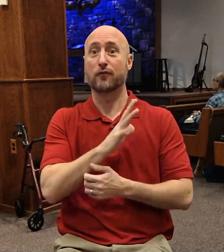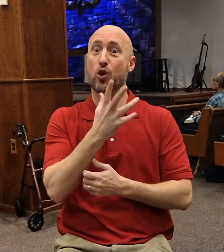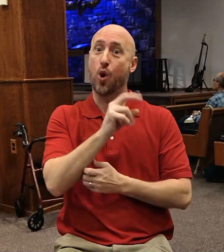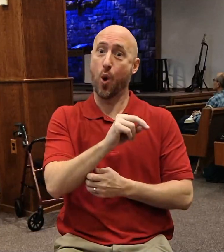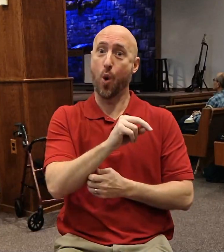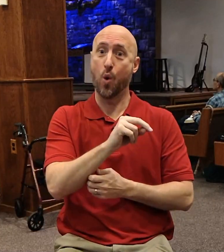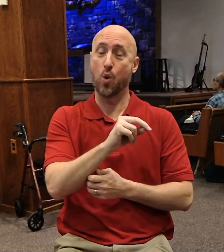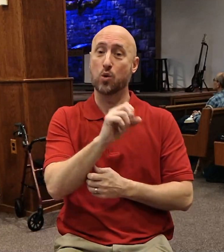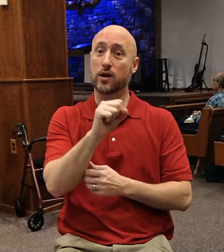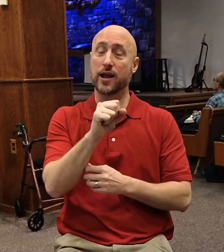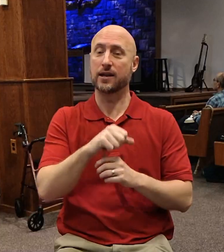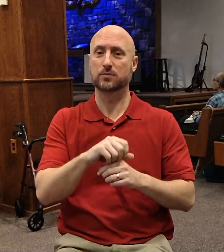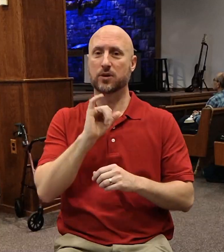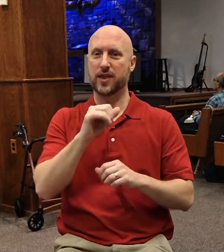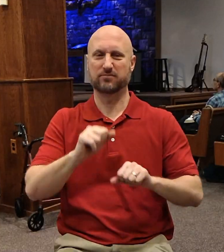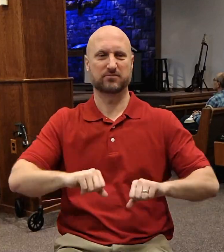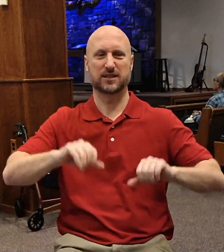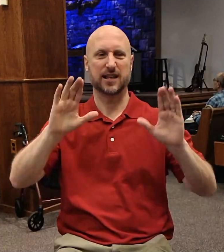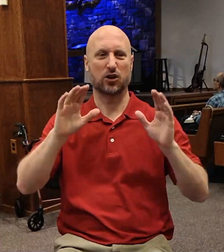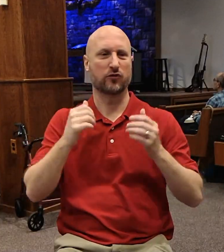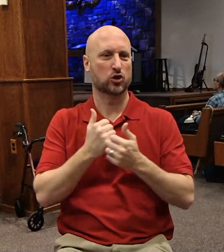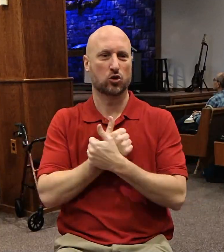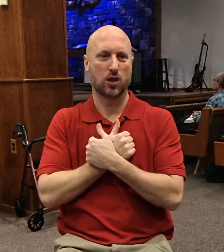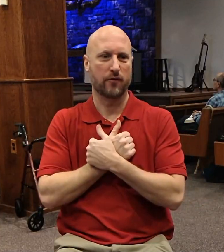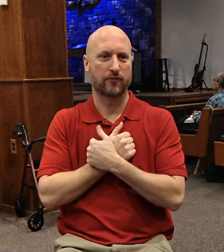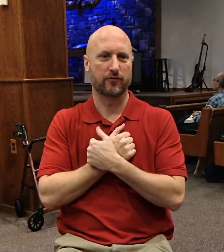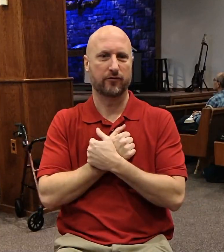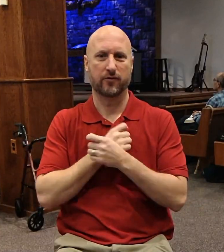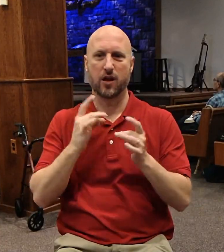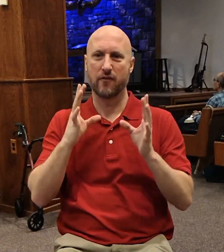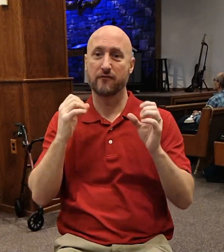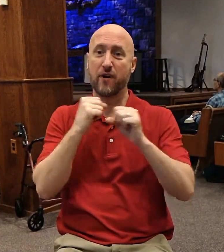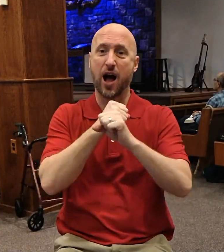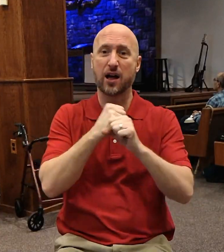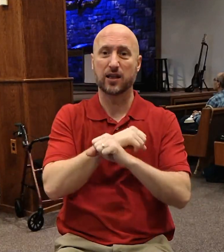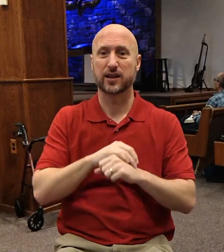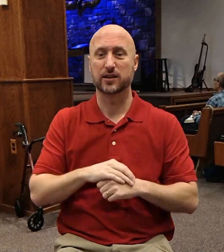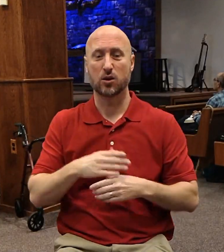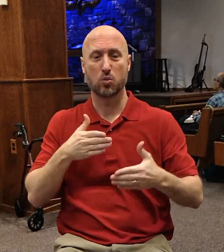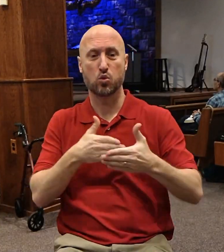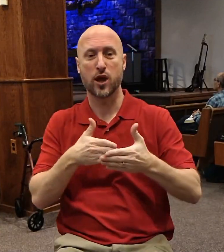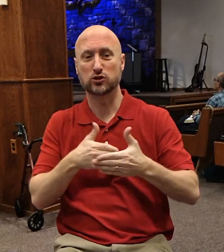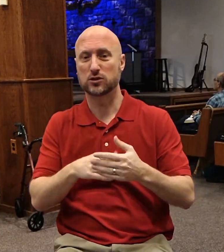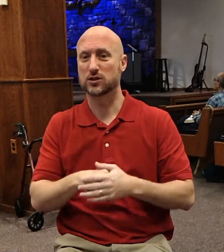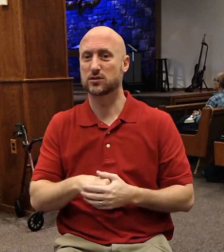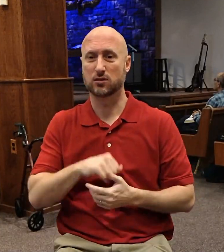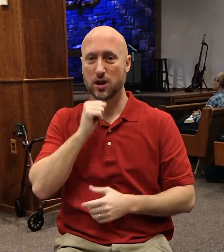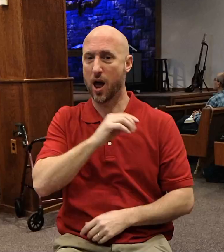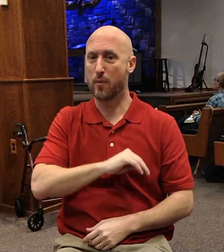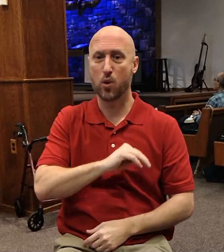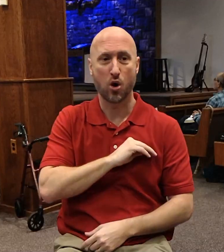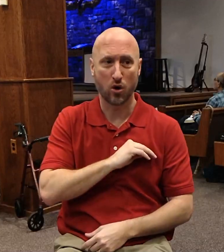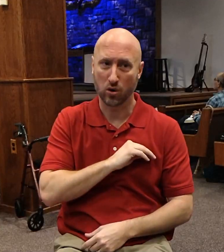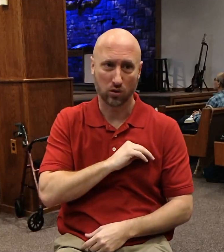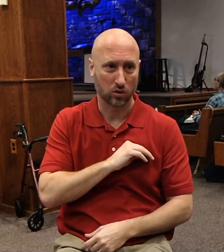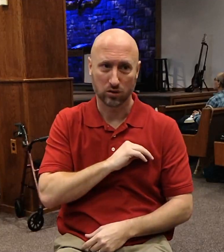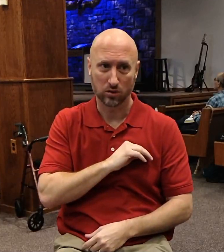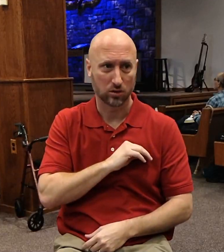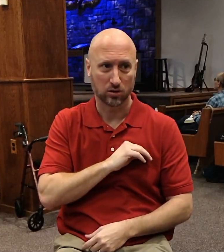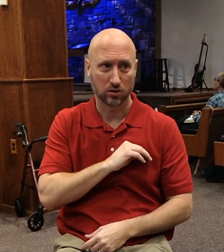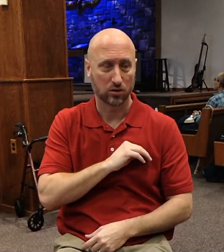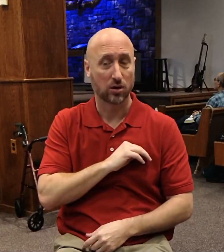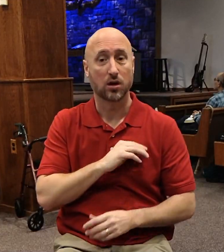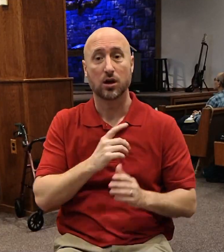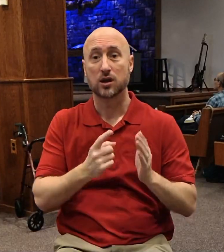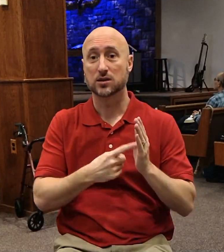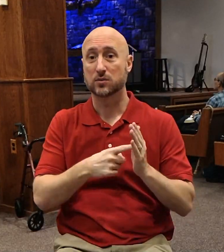It's divided. It's violent. It's prejudice. It's immoral. And sometimes you and I, we